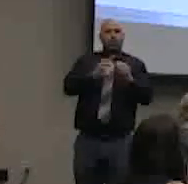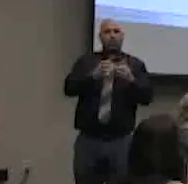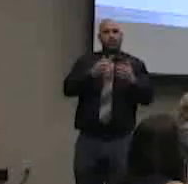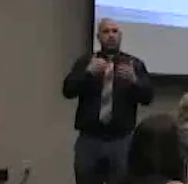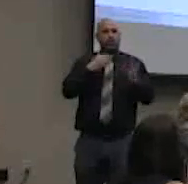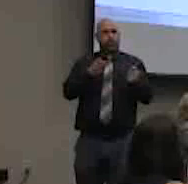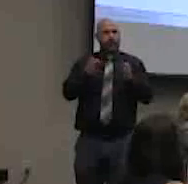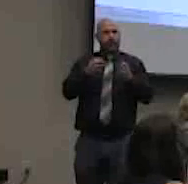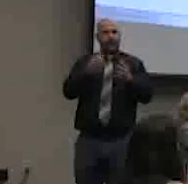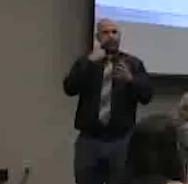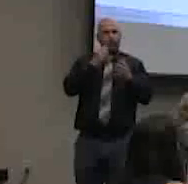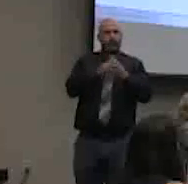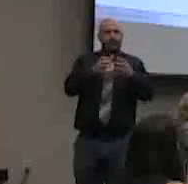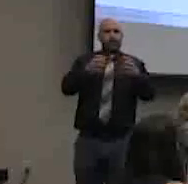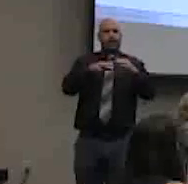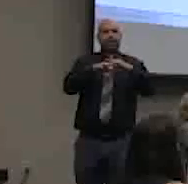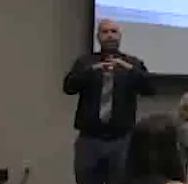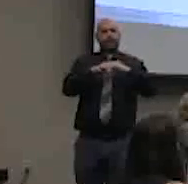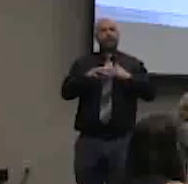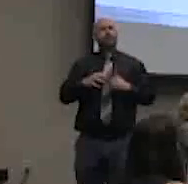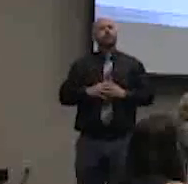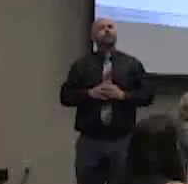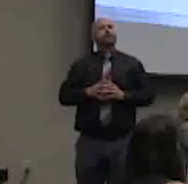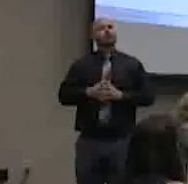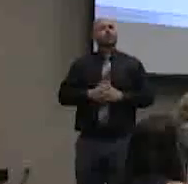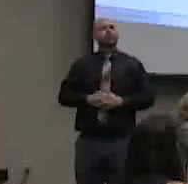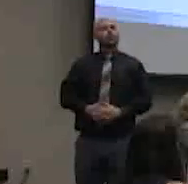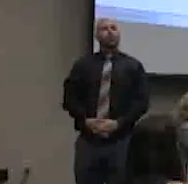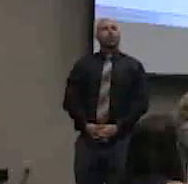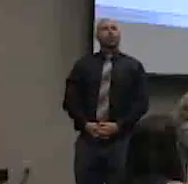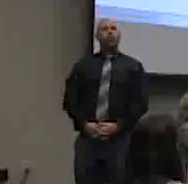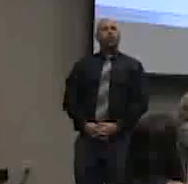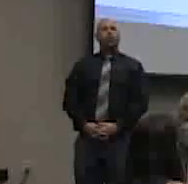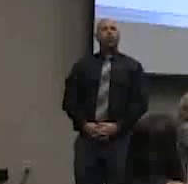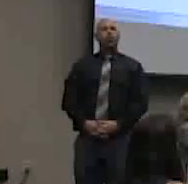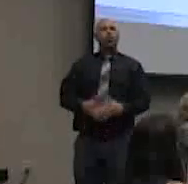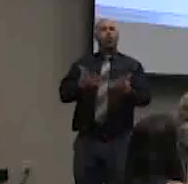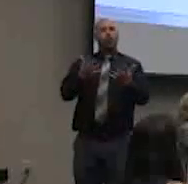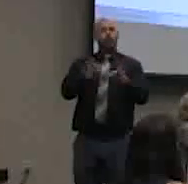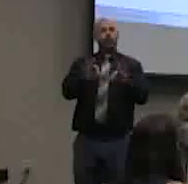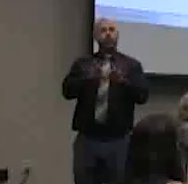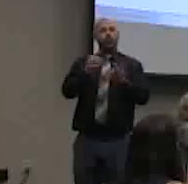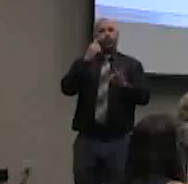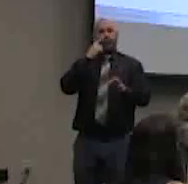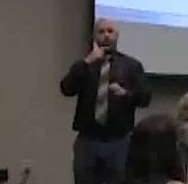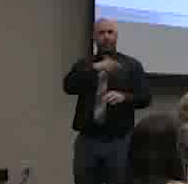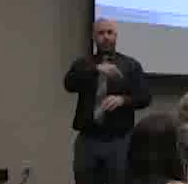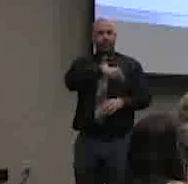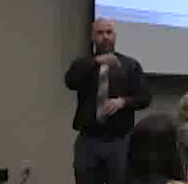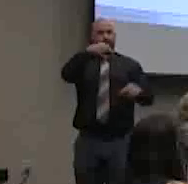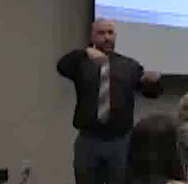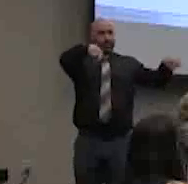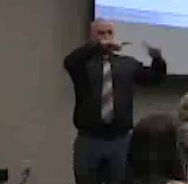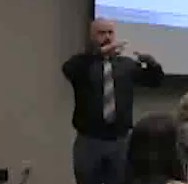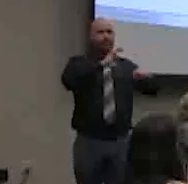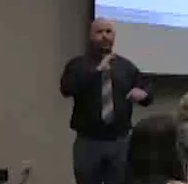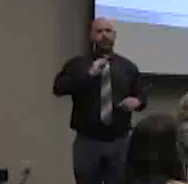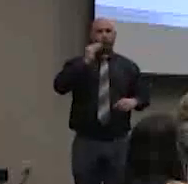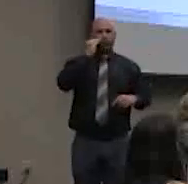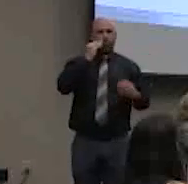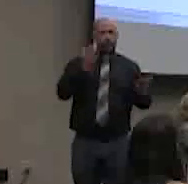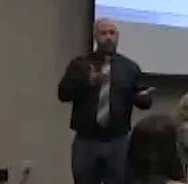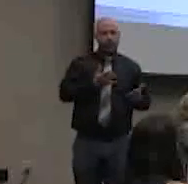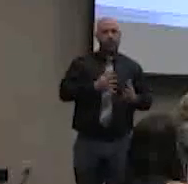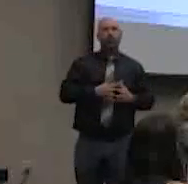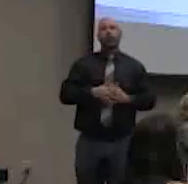expanding access. What do you think is important for the commission to know here? Well, I think